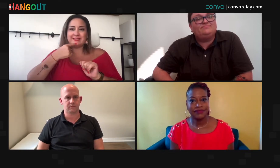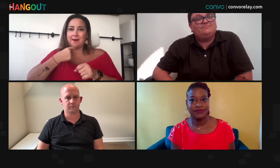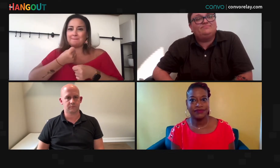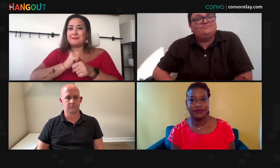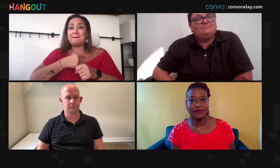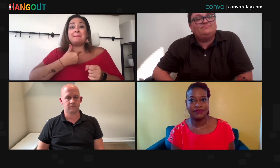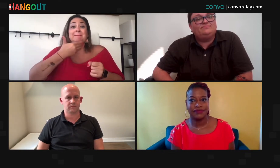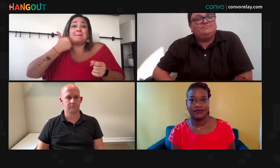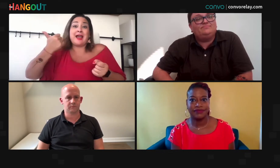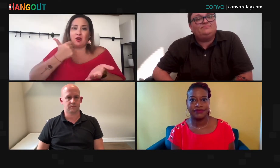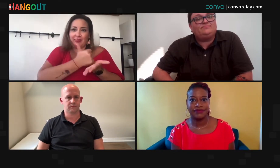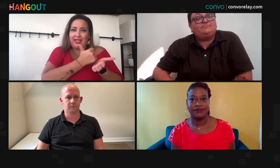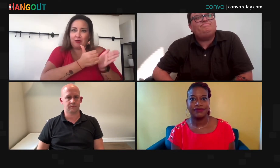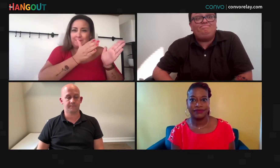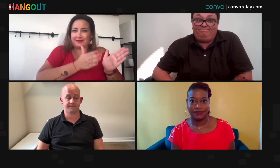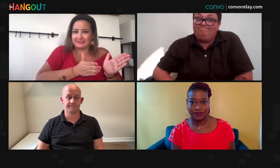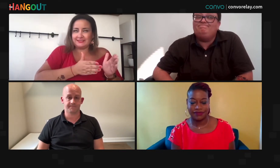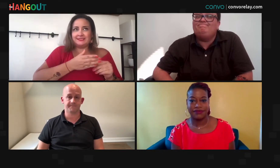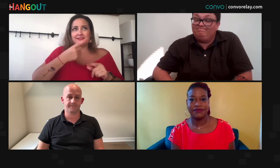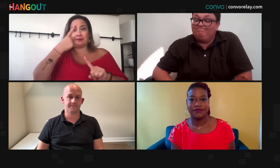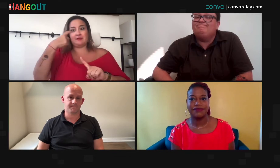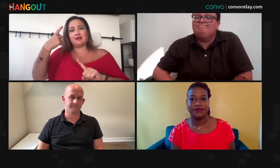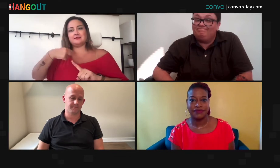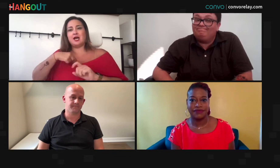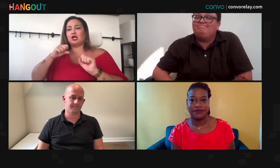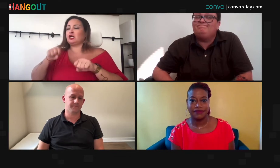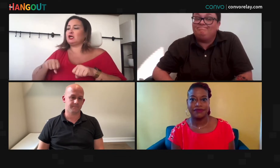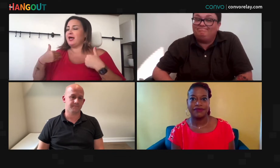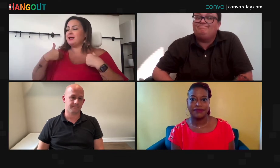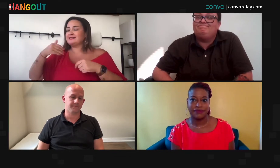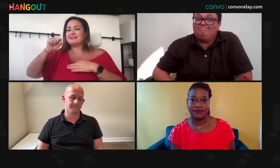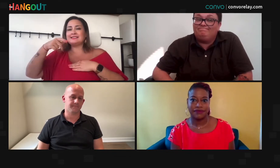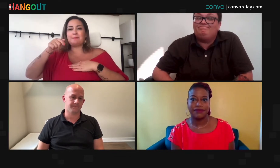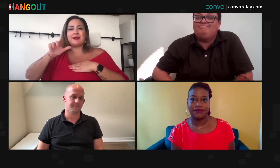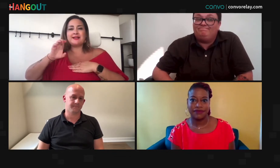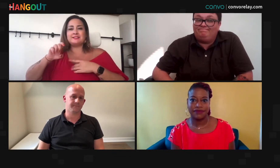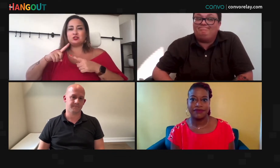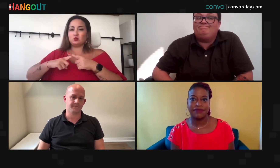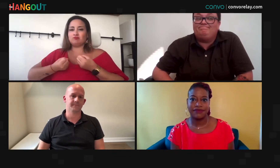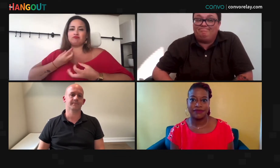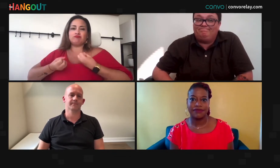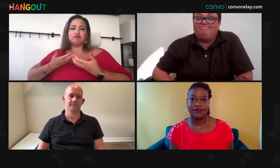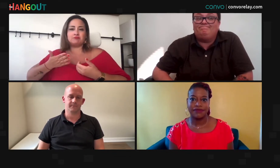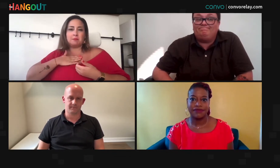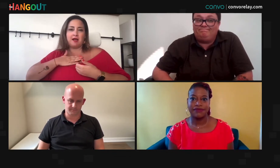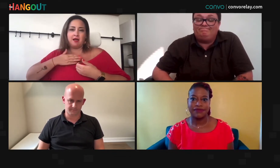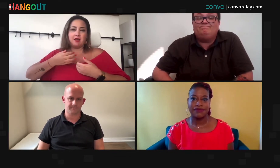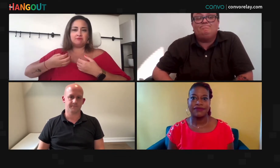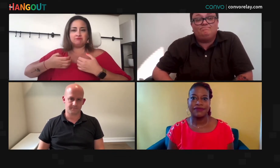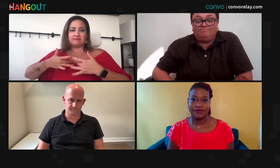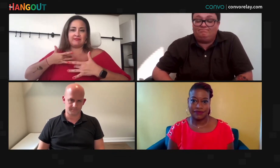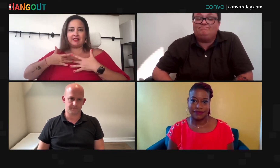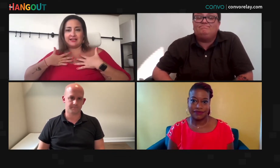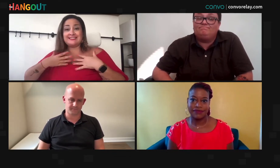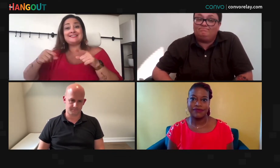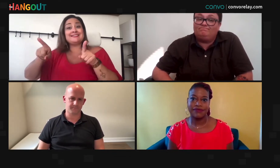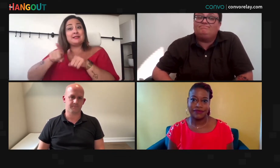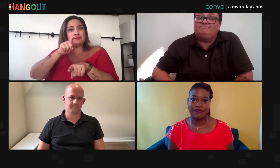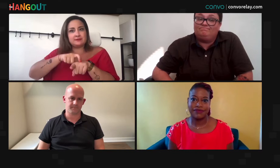like at the time, like you said, it made me a better therapist because I could have that space to unpack all of my feelings.